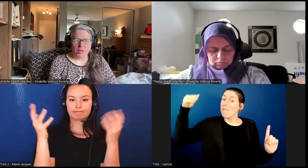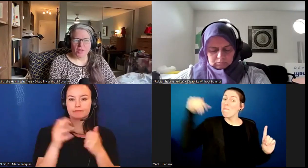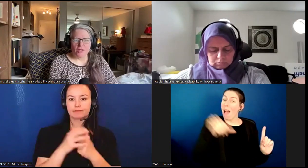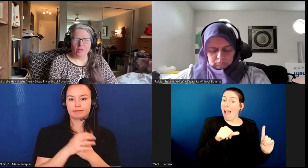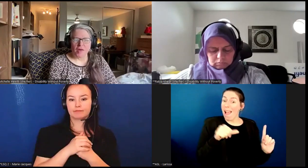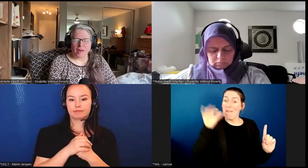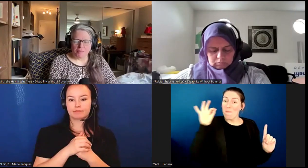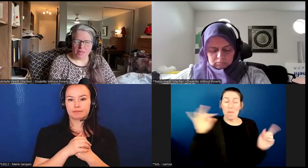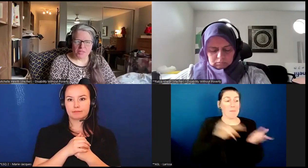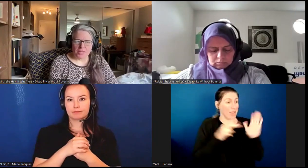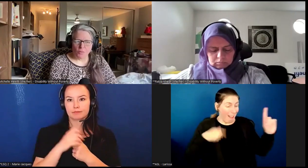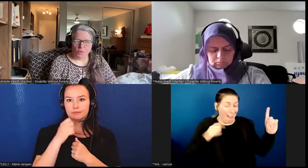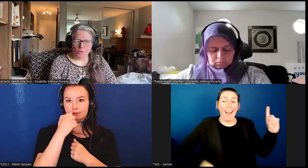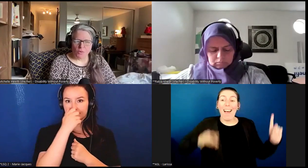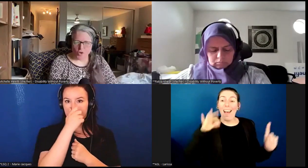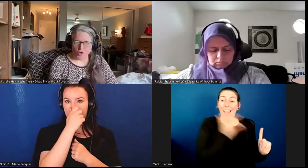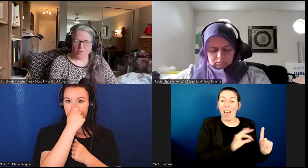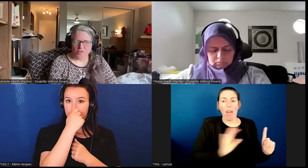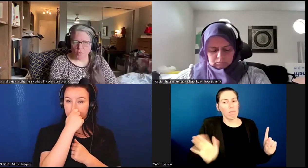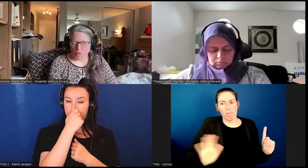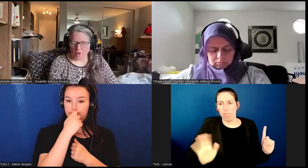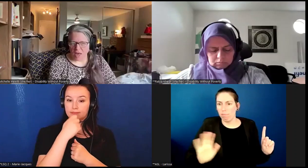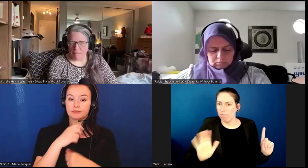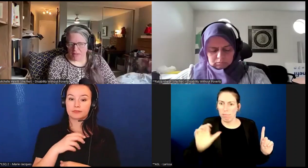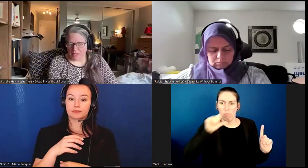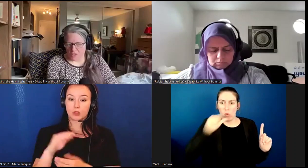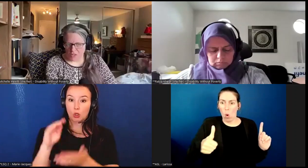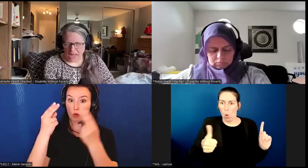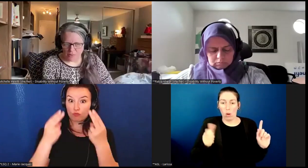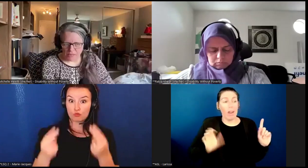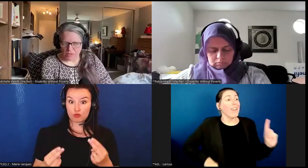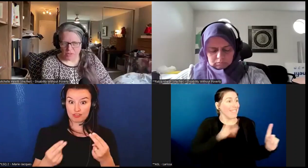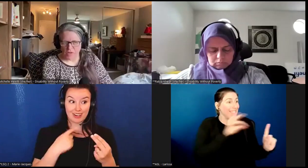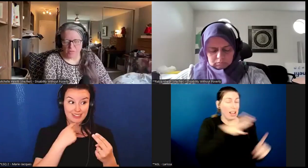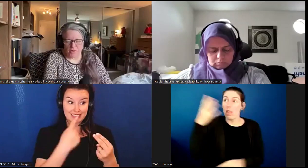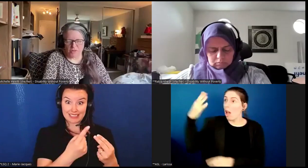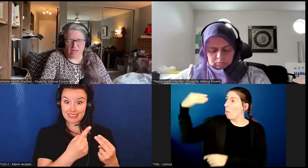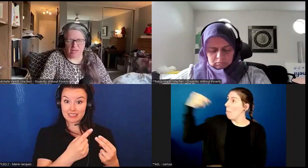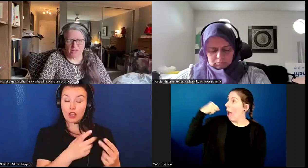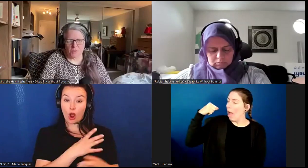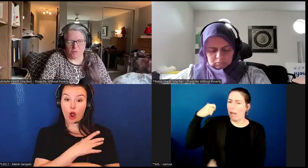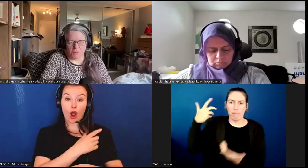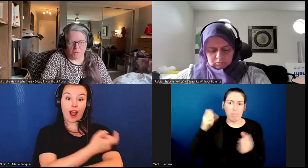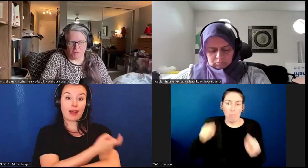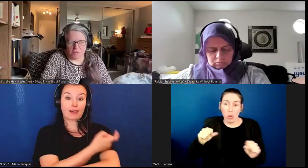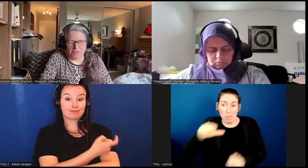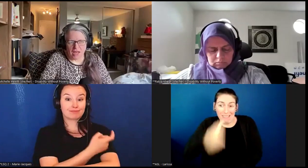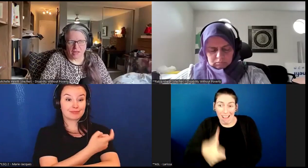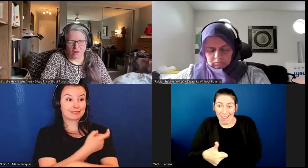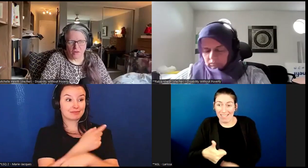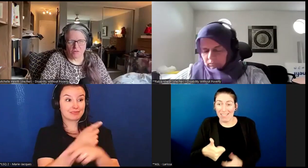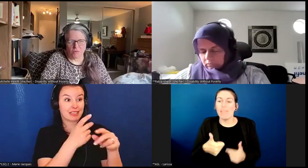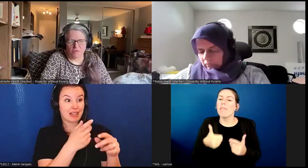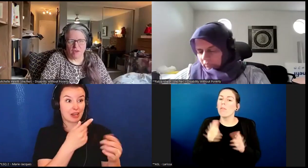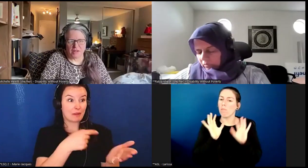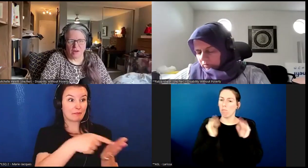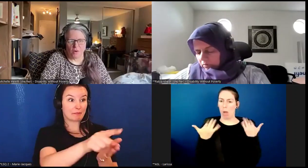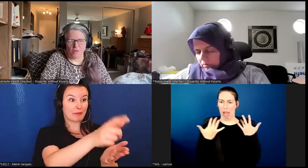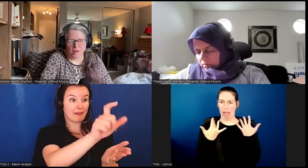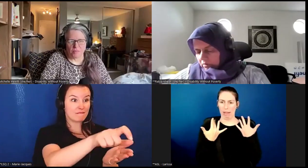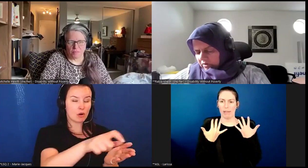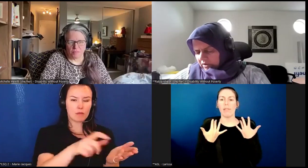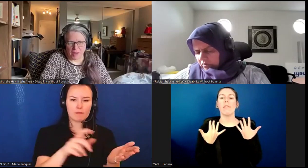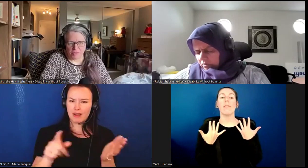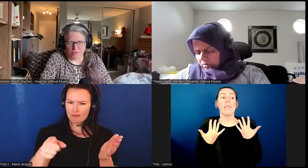not mean that that means they will pay you if you go get a medical now to start the process. You need to hang on until we find out